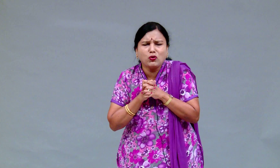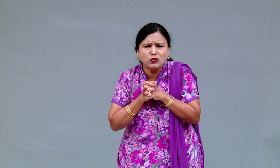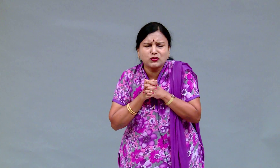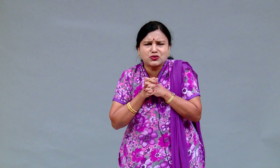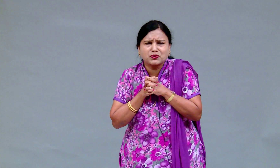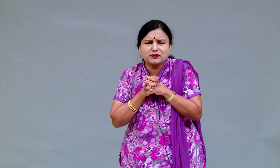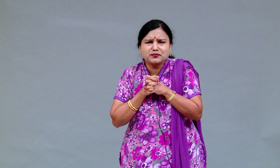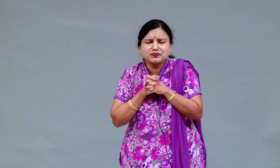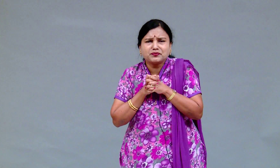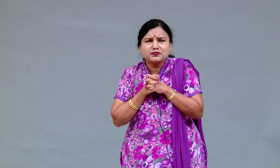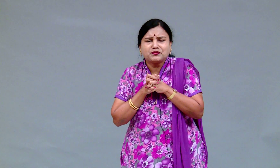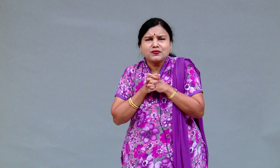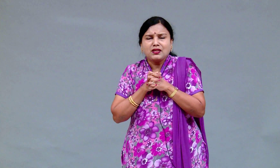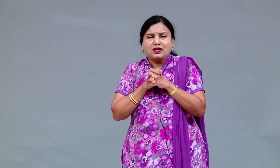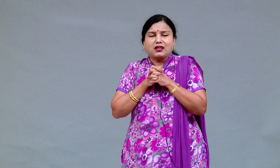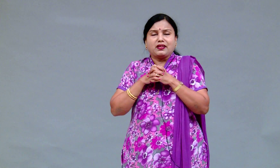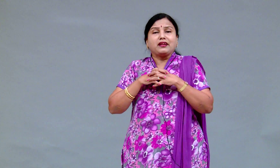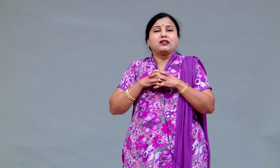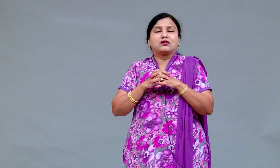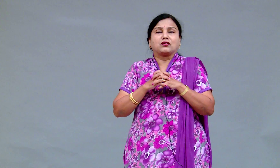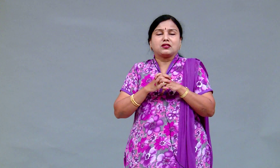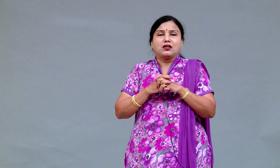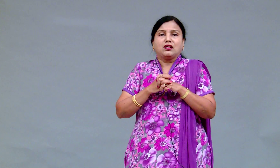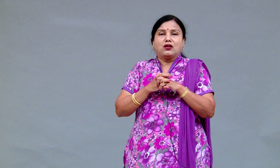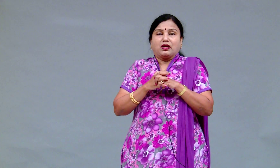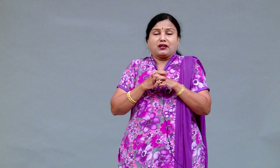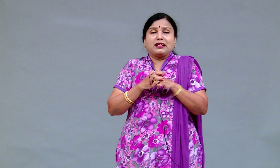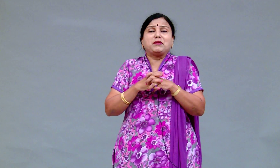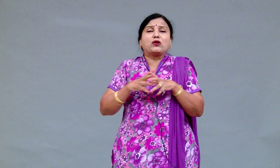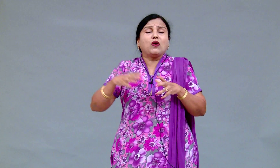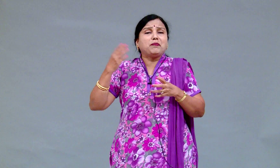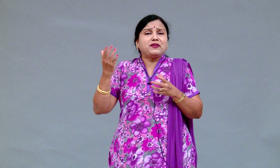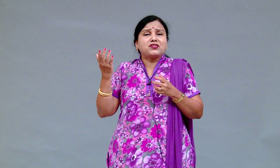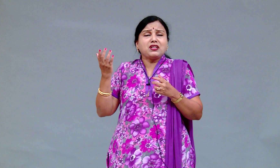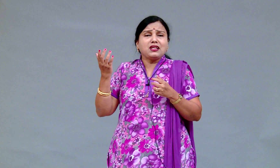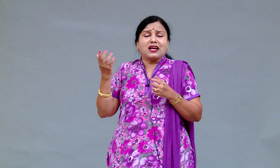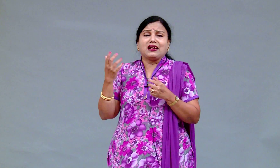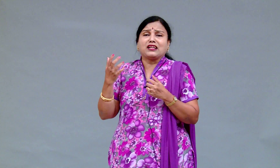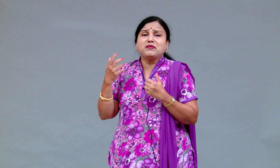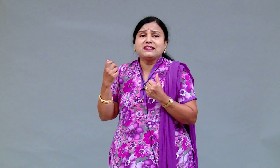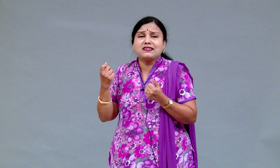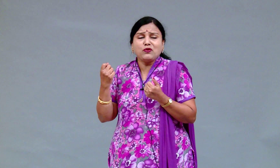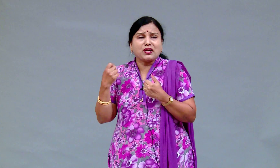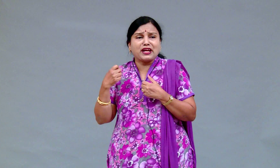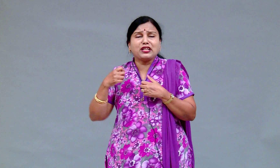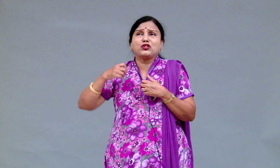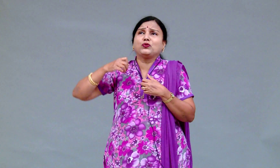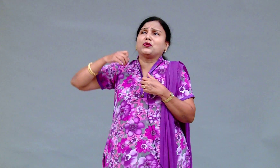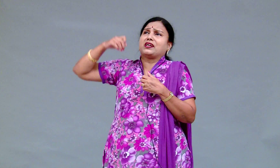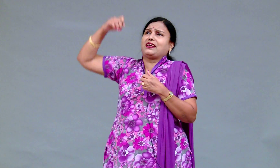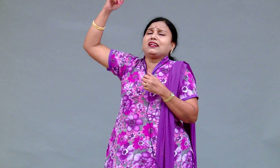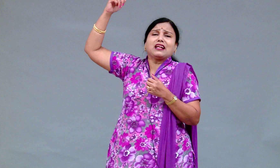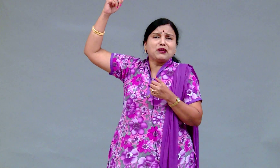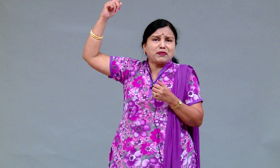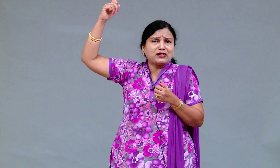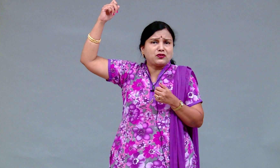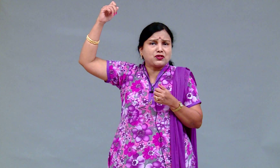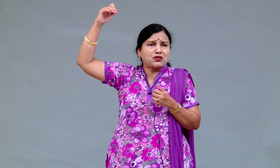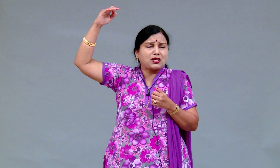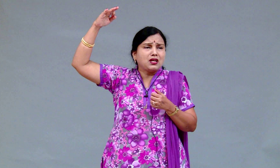cold. Then he thought, let me go up the tree and let me see what I can do. He again climbed back to the tree